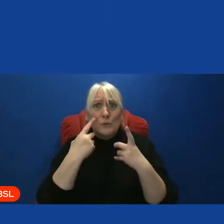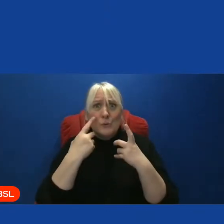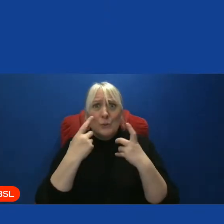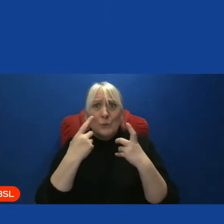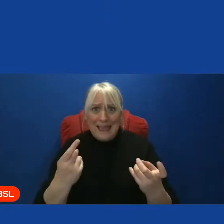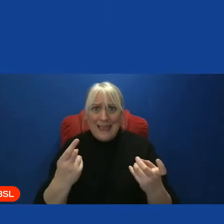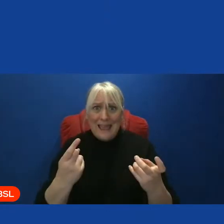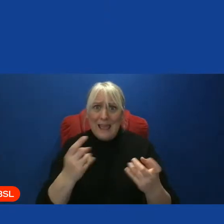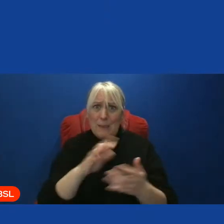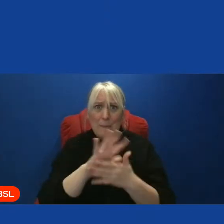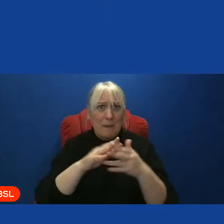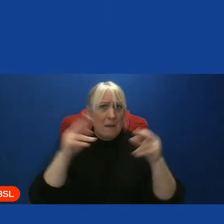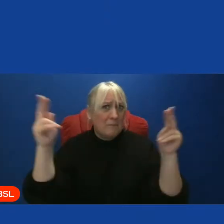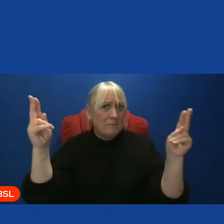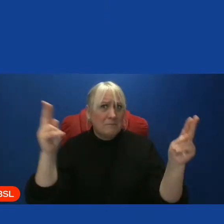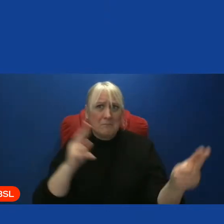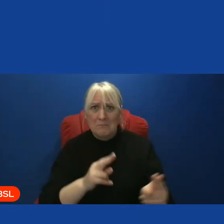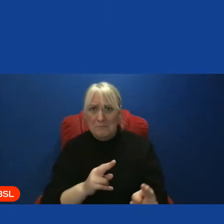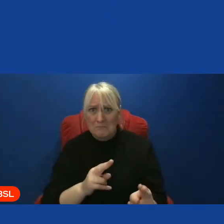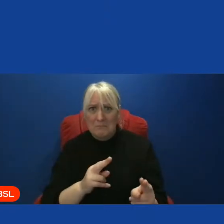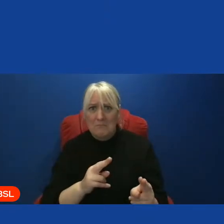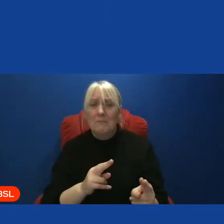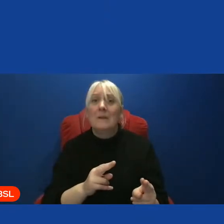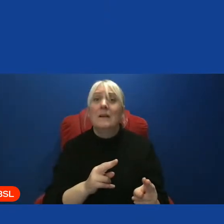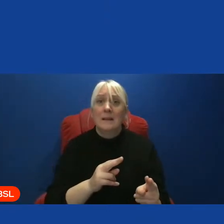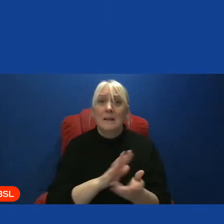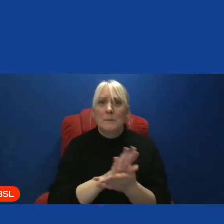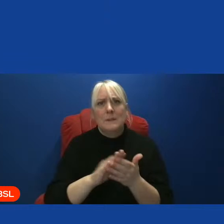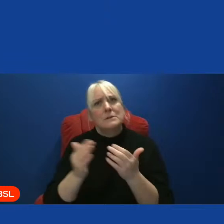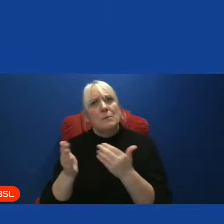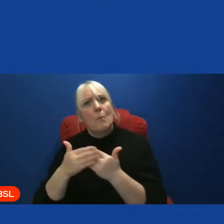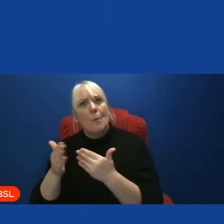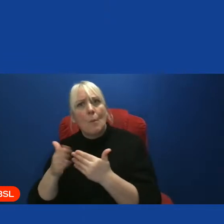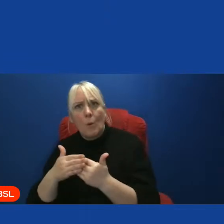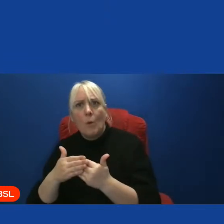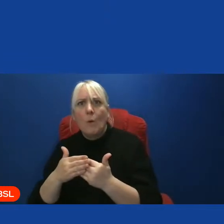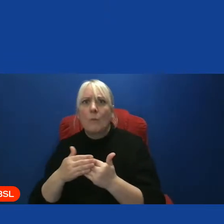to increase impairments and increase illness.